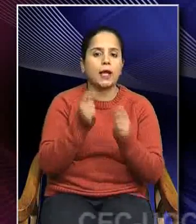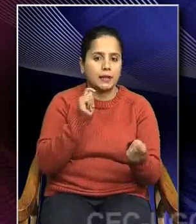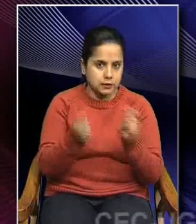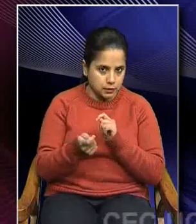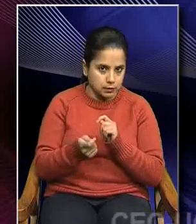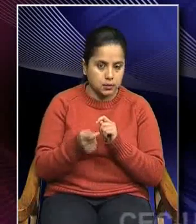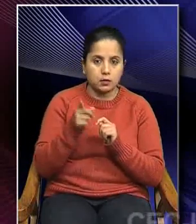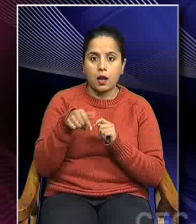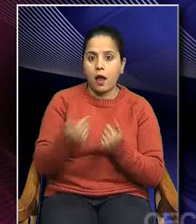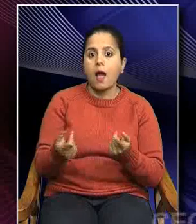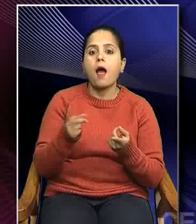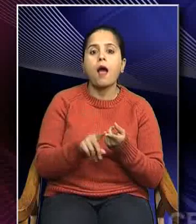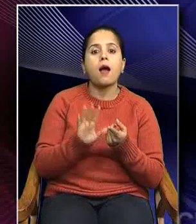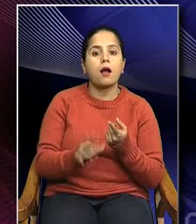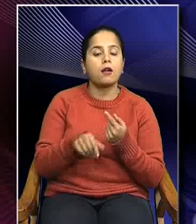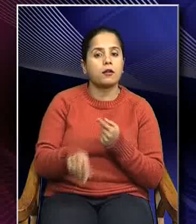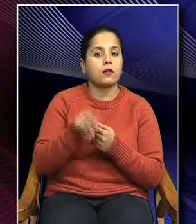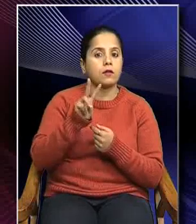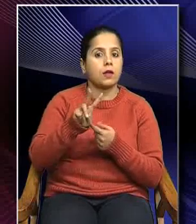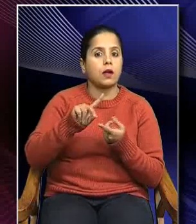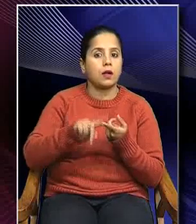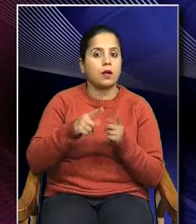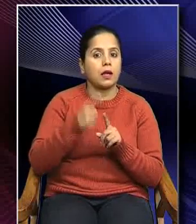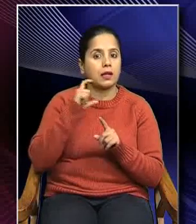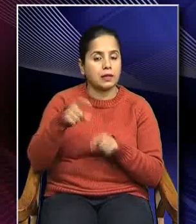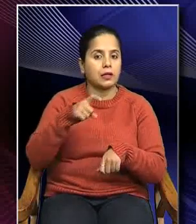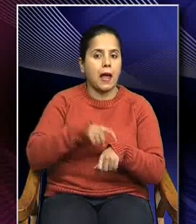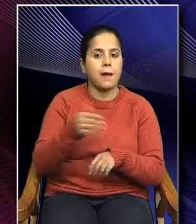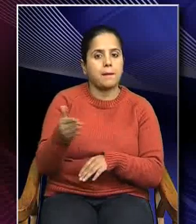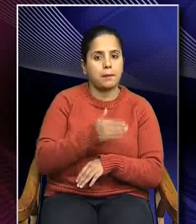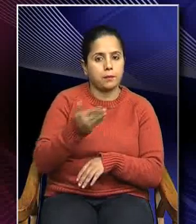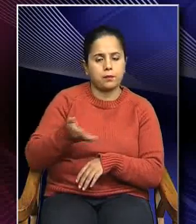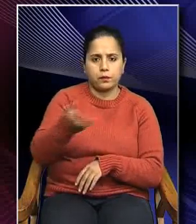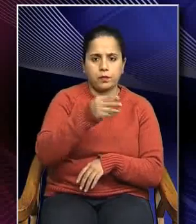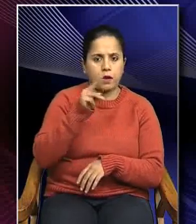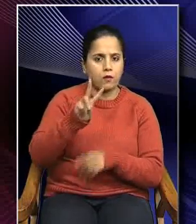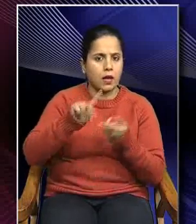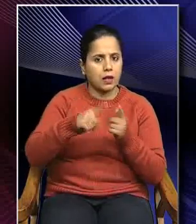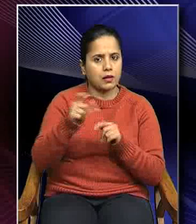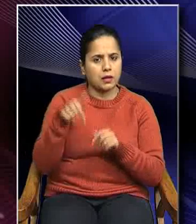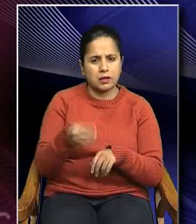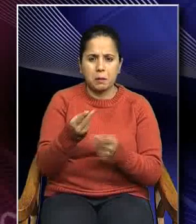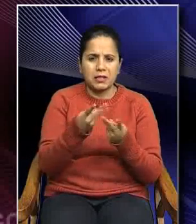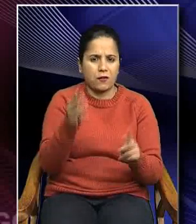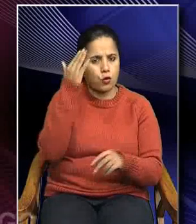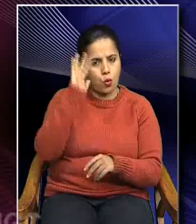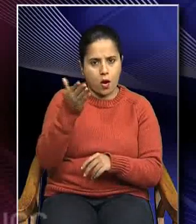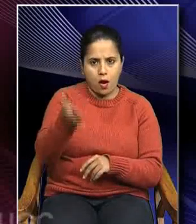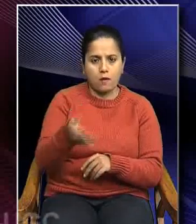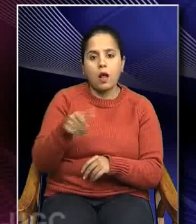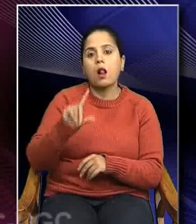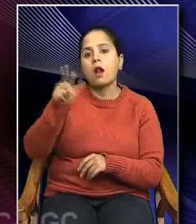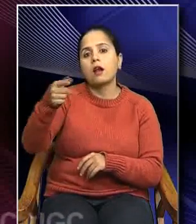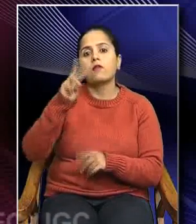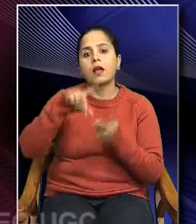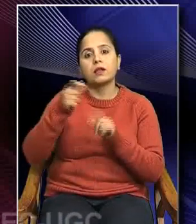that are happening in the Vedic period. All of us know that Rigvedic period is little different from the later Vedic period. How do we